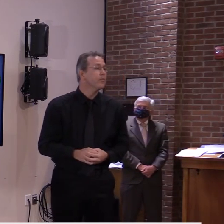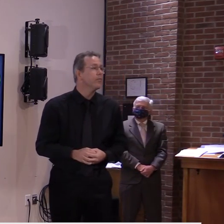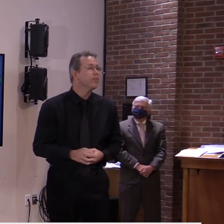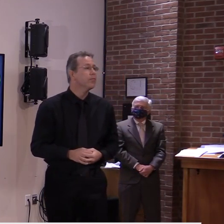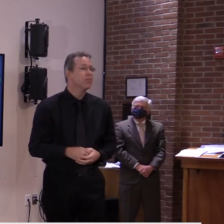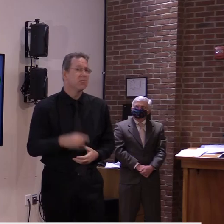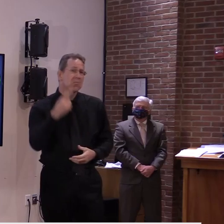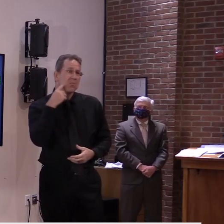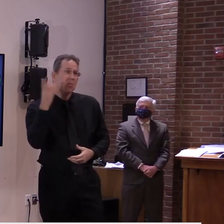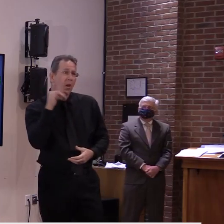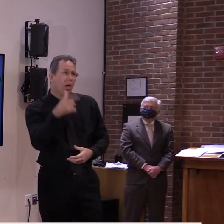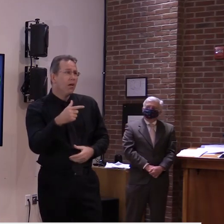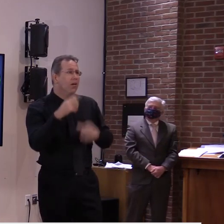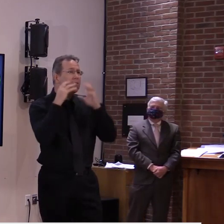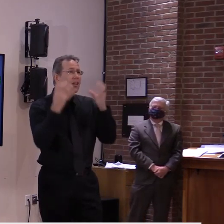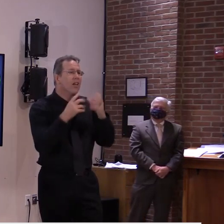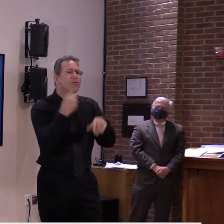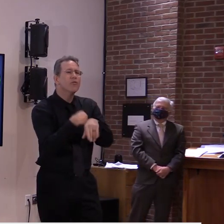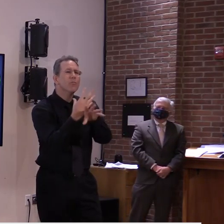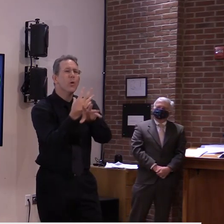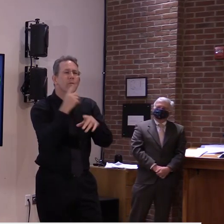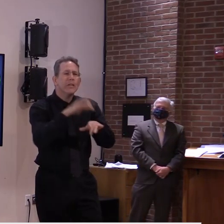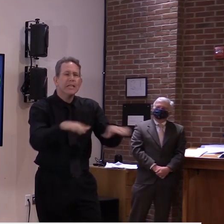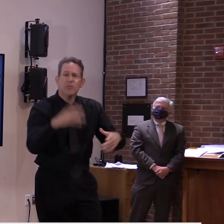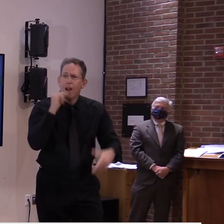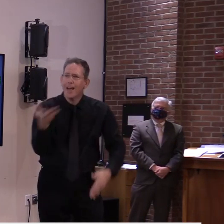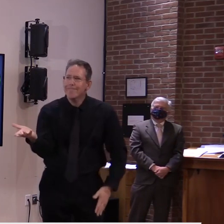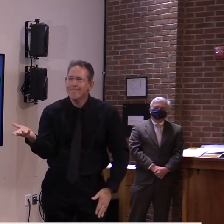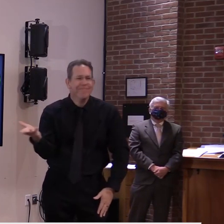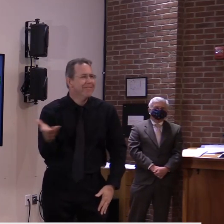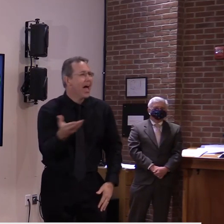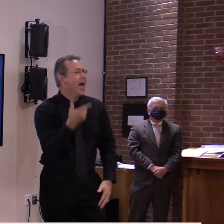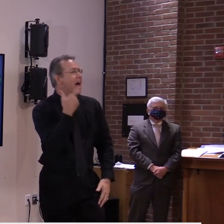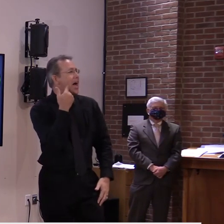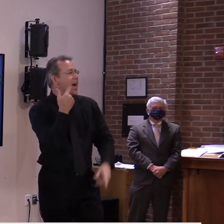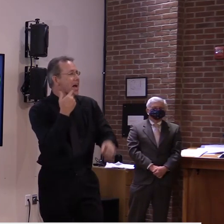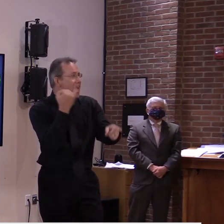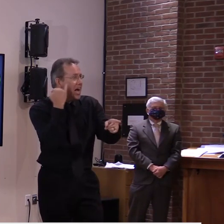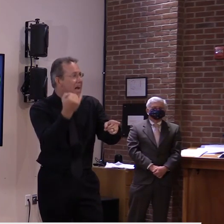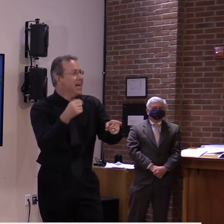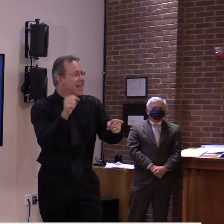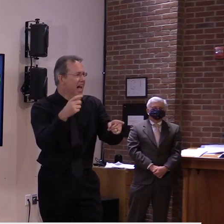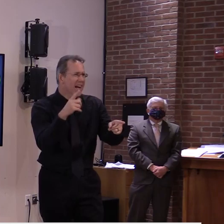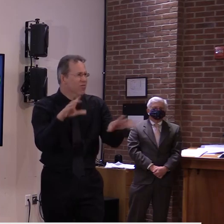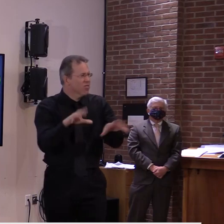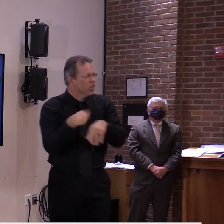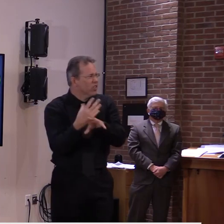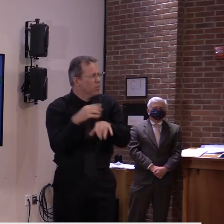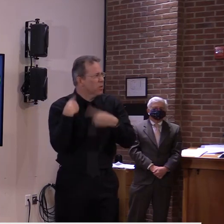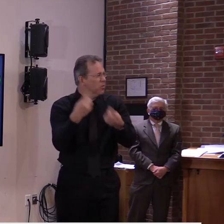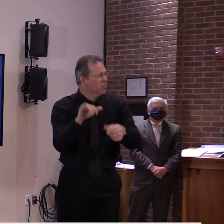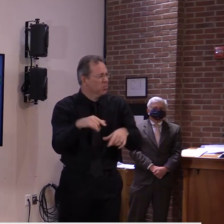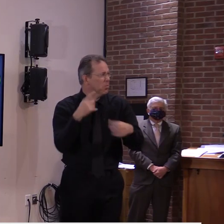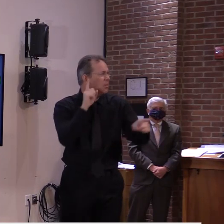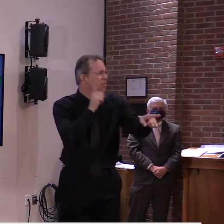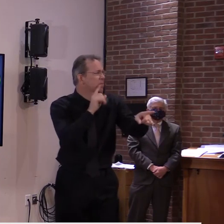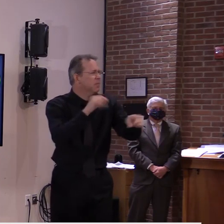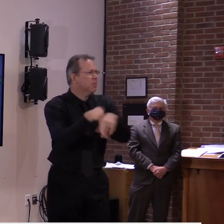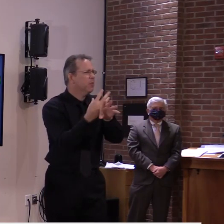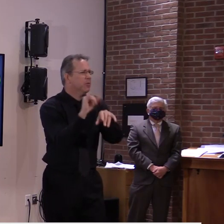Yeah, I think they've been doing tele-Santa for quite a while now, so. Very good. Thank you. All right. We're going to move to the phones